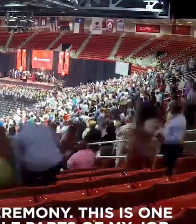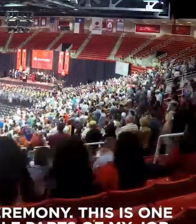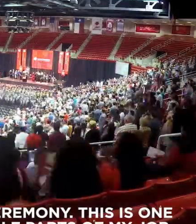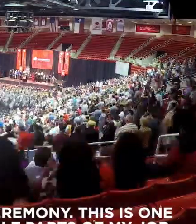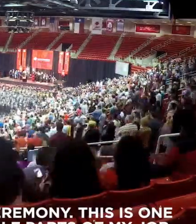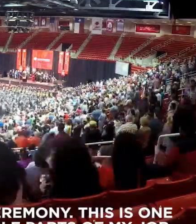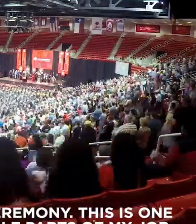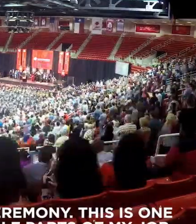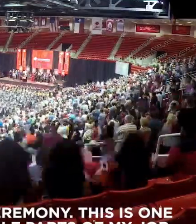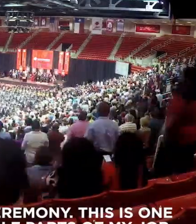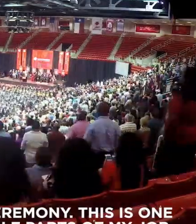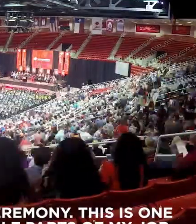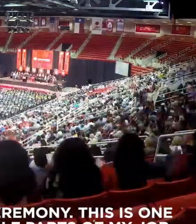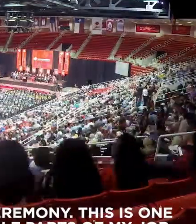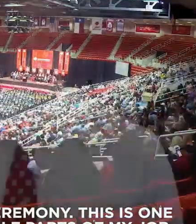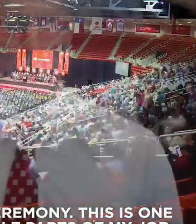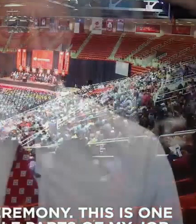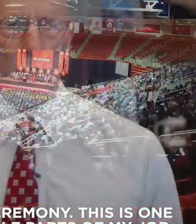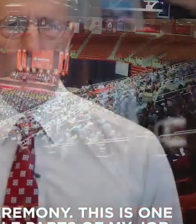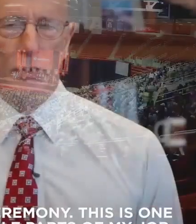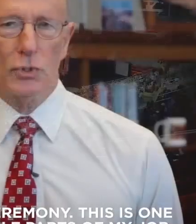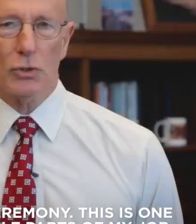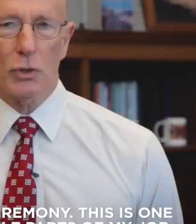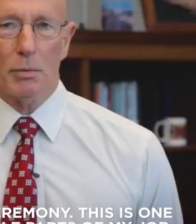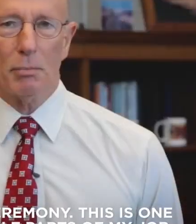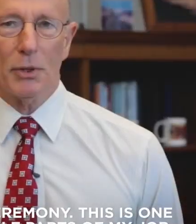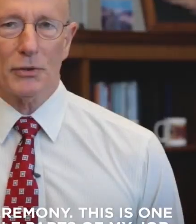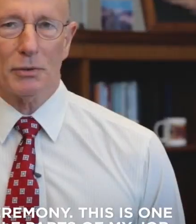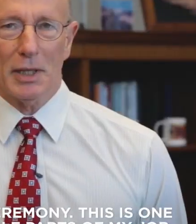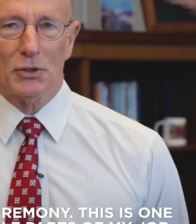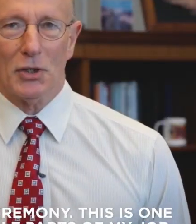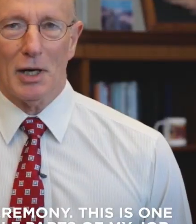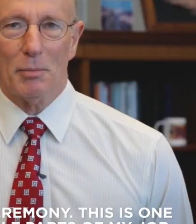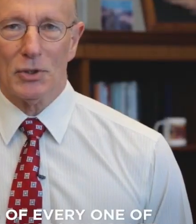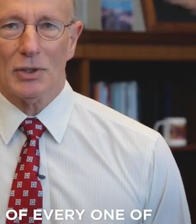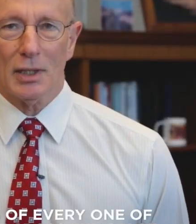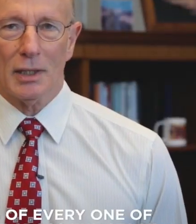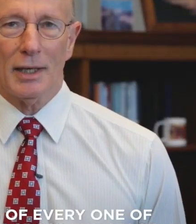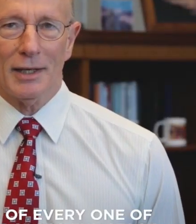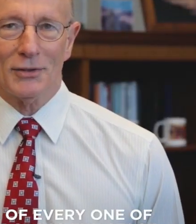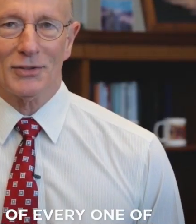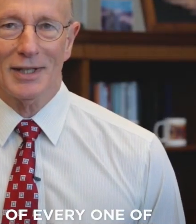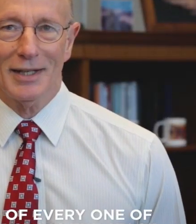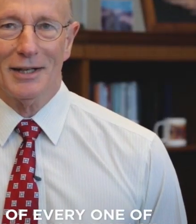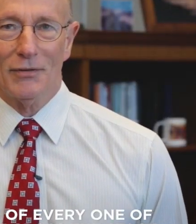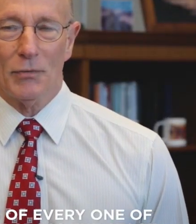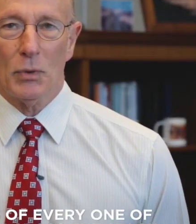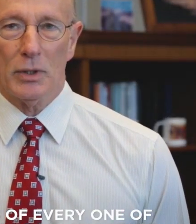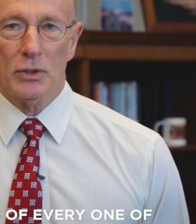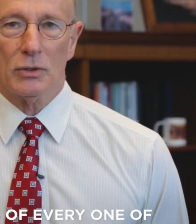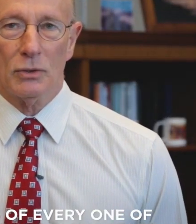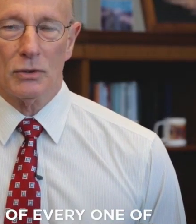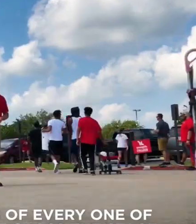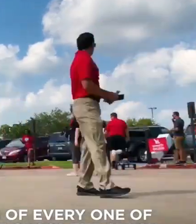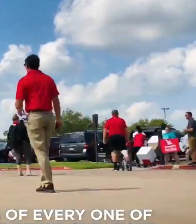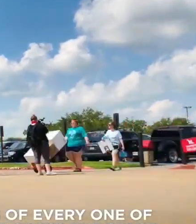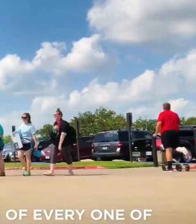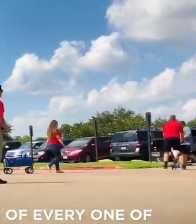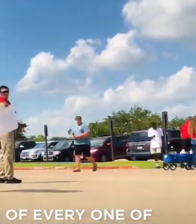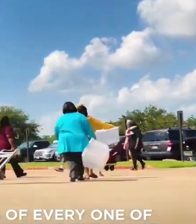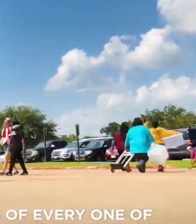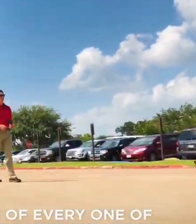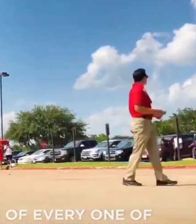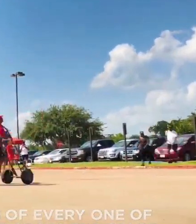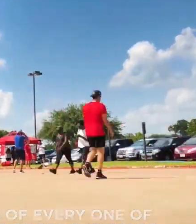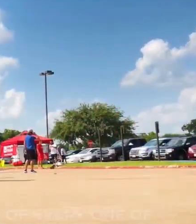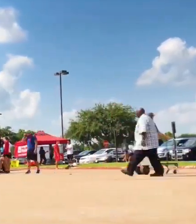marvelous ceremony. This is one of the most enjoyable parts of my job, is shaking the hands of every one of these students that cross